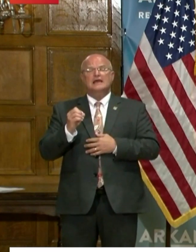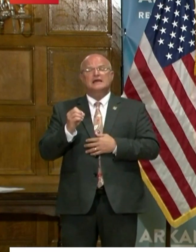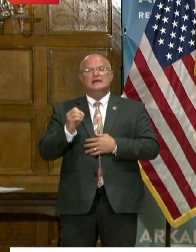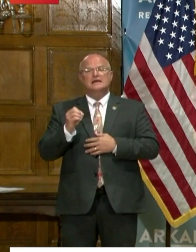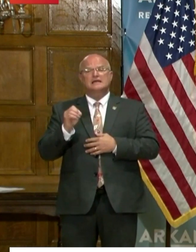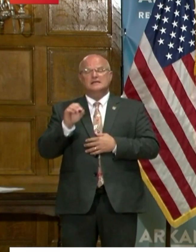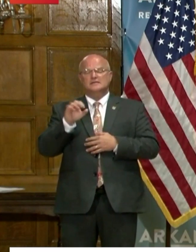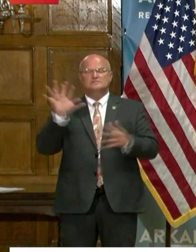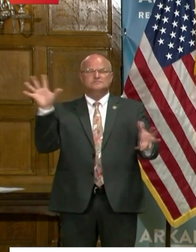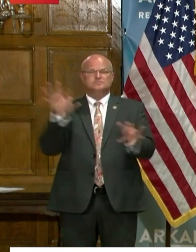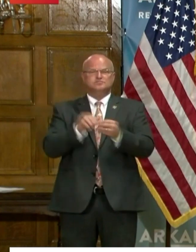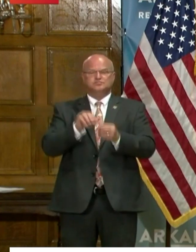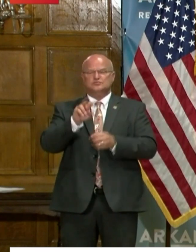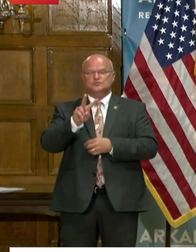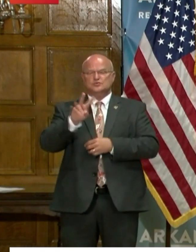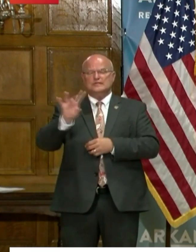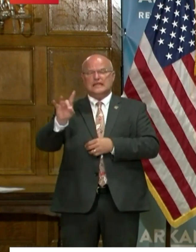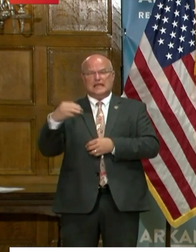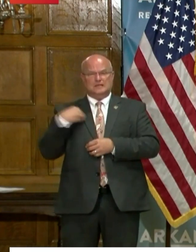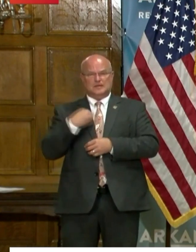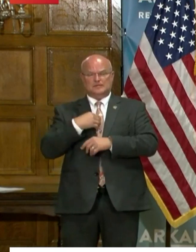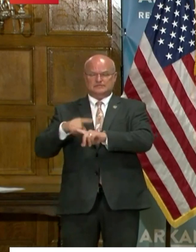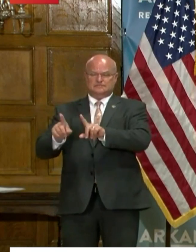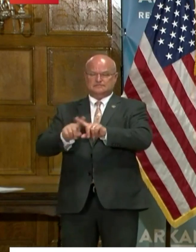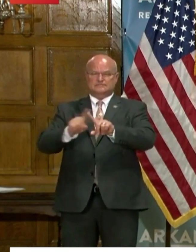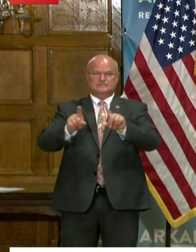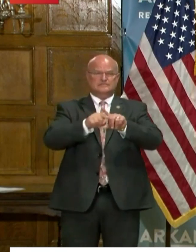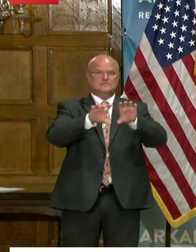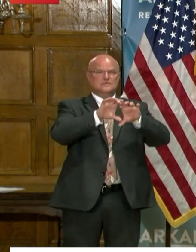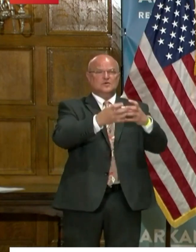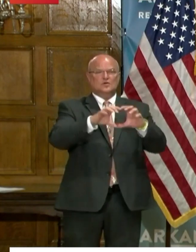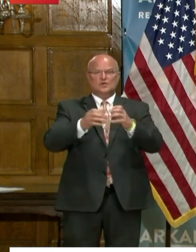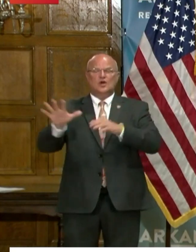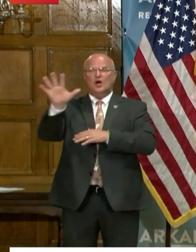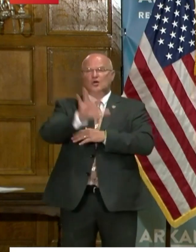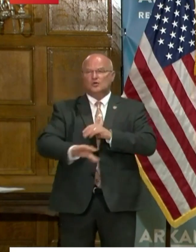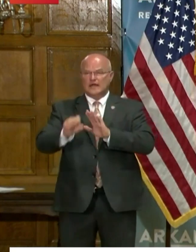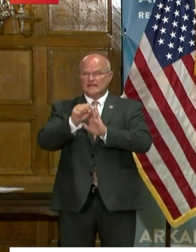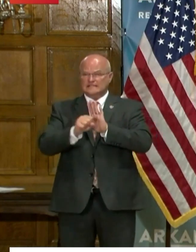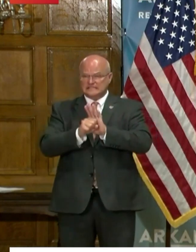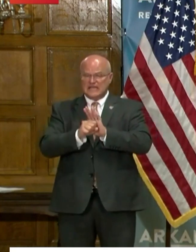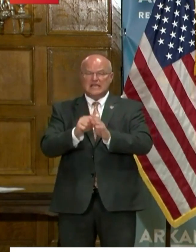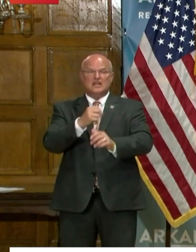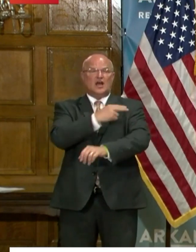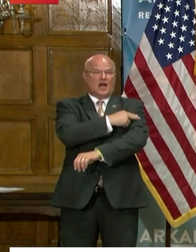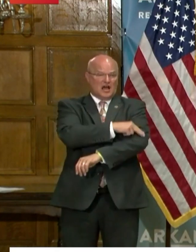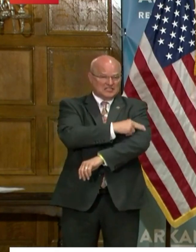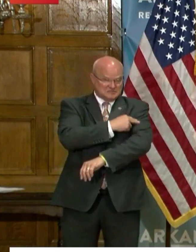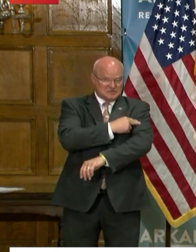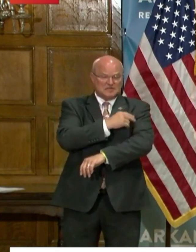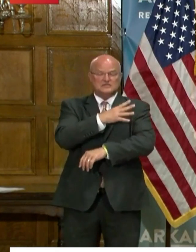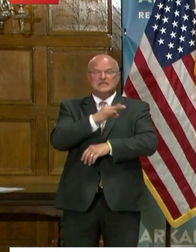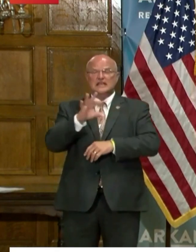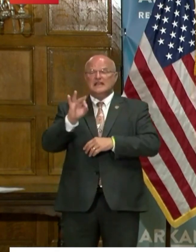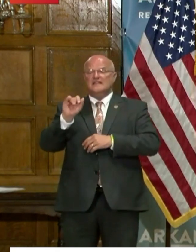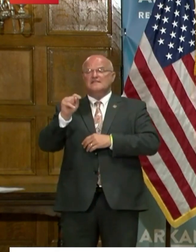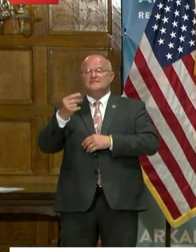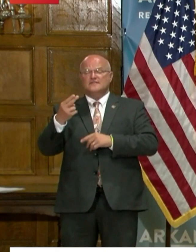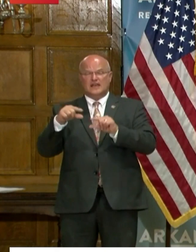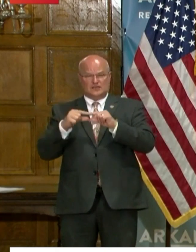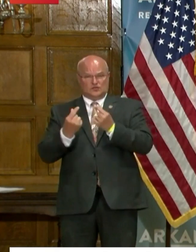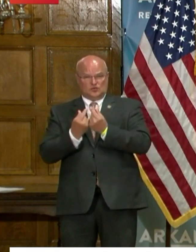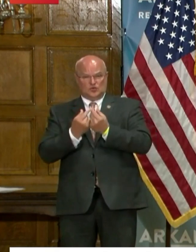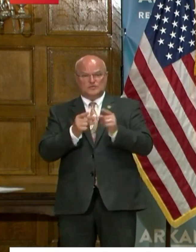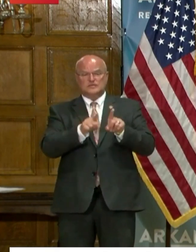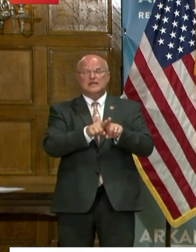of 28 members representing multiple organizations across the state, the major hospitals and faith groups,